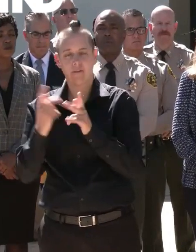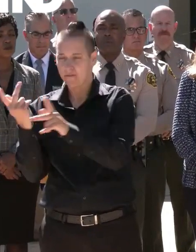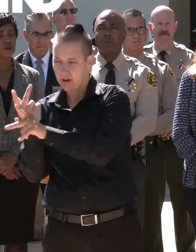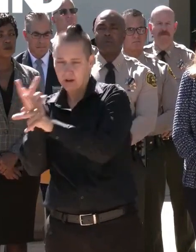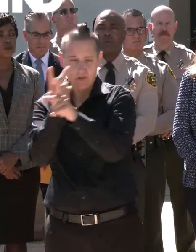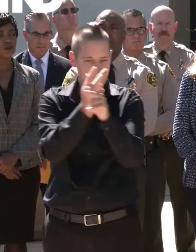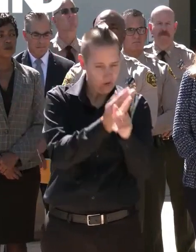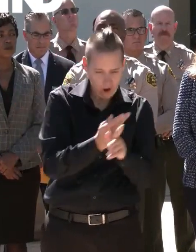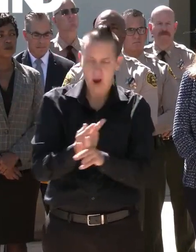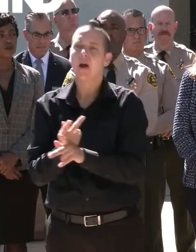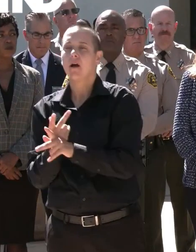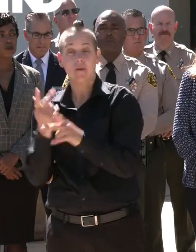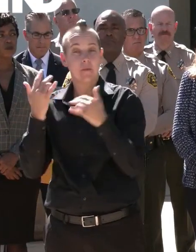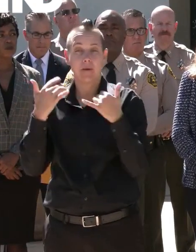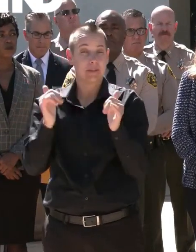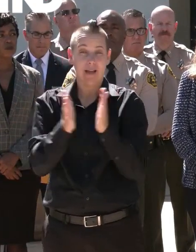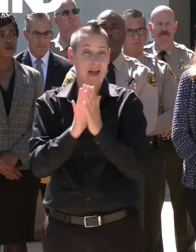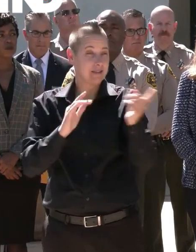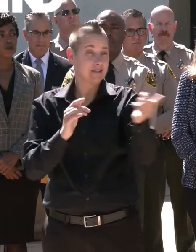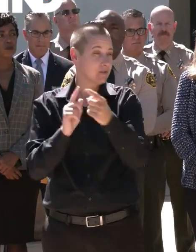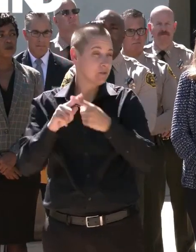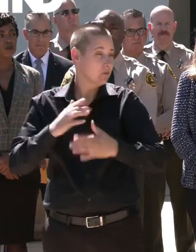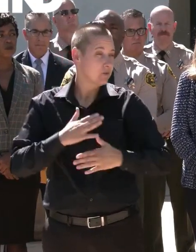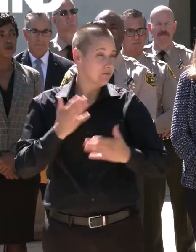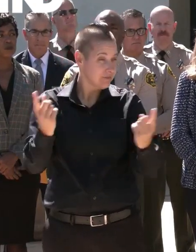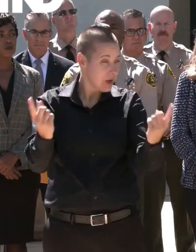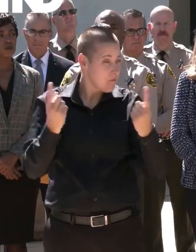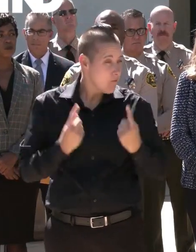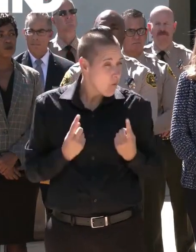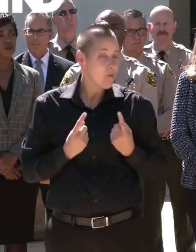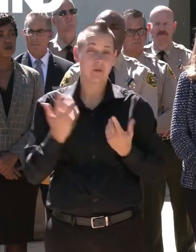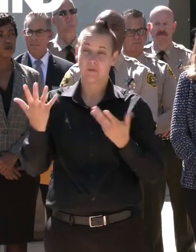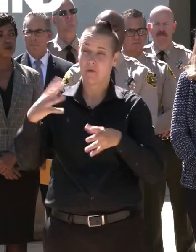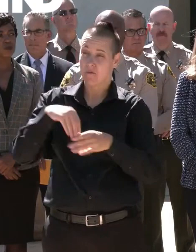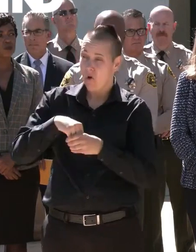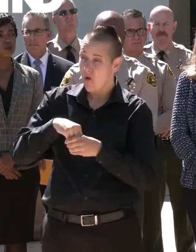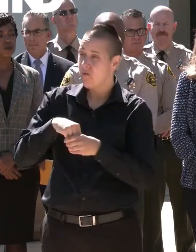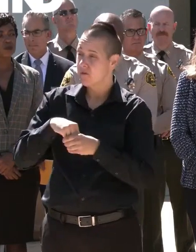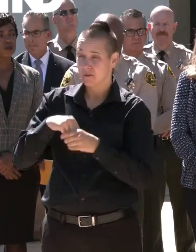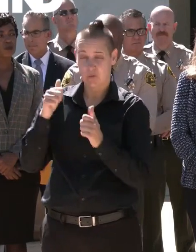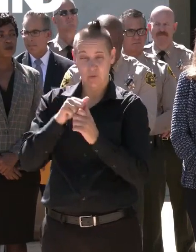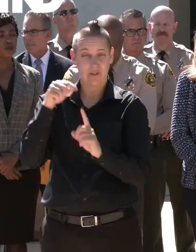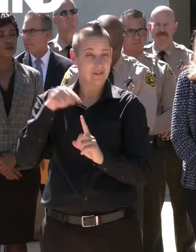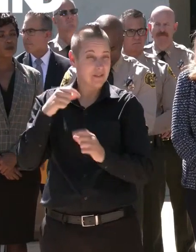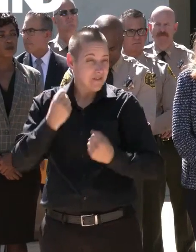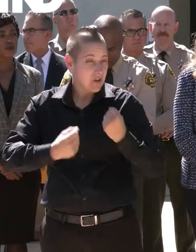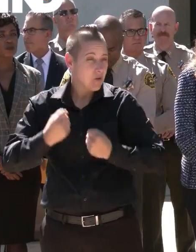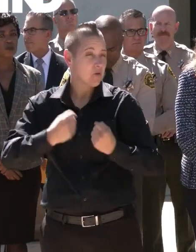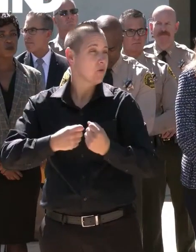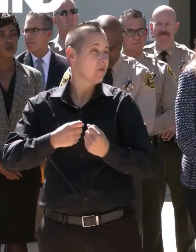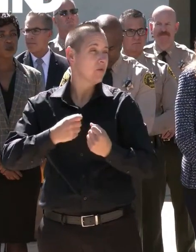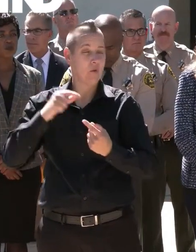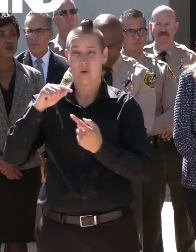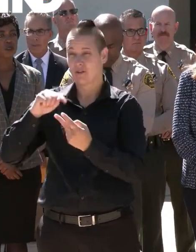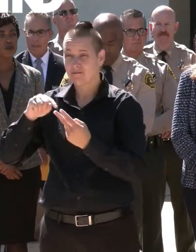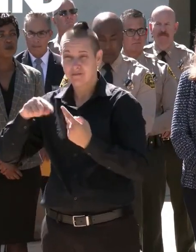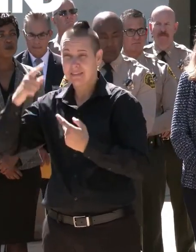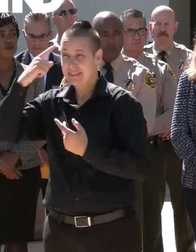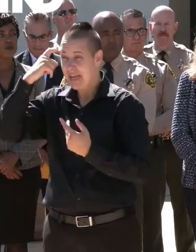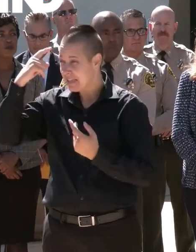puzzle together, but it's not over. I'm still asking people to come forward that may have been involved with this vehicle or this